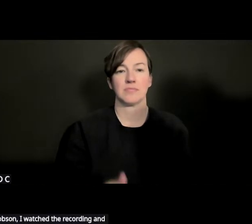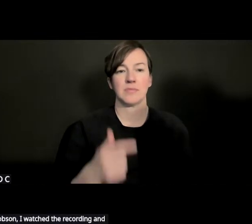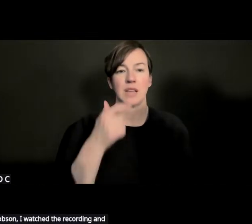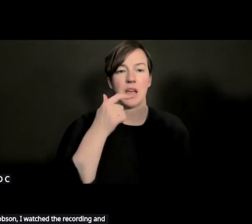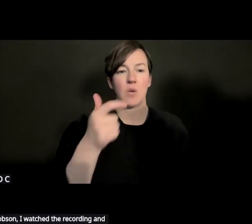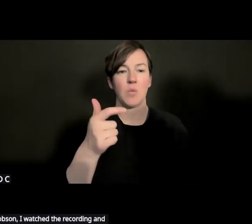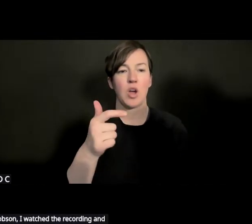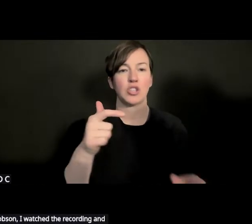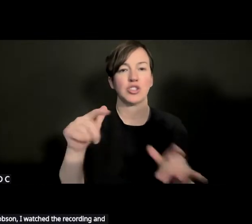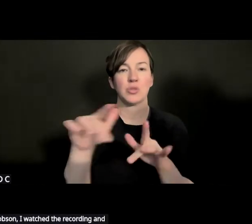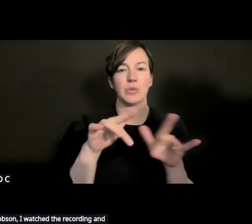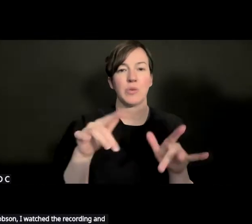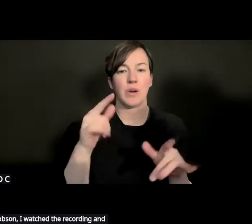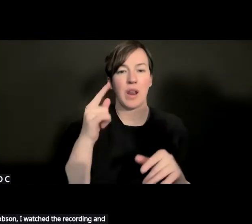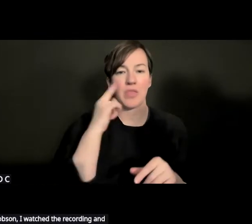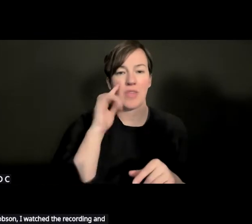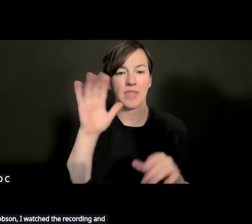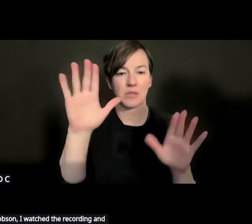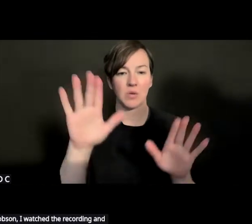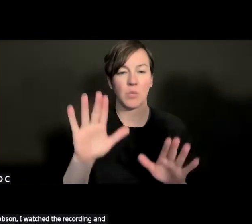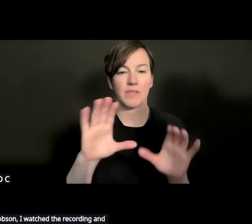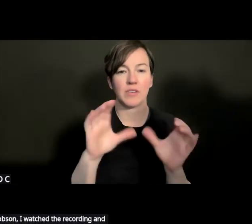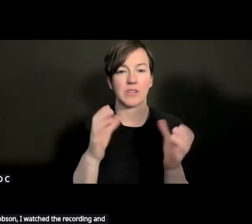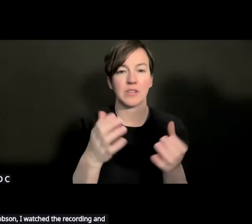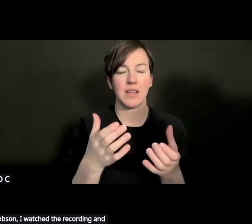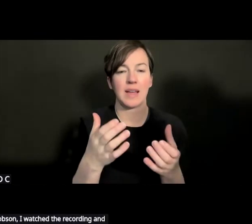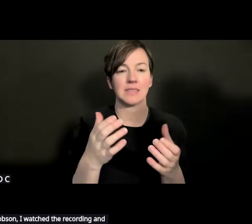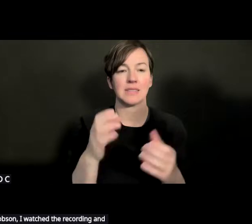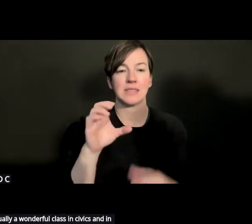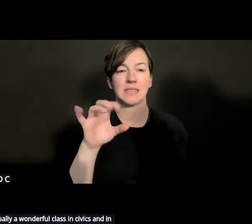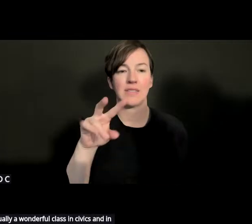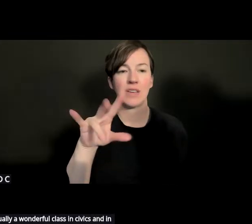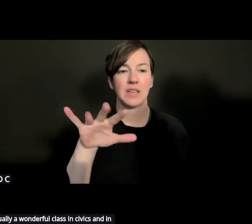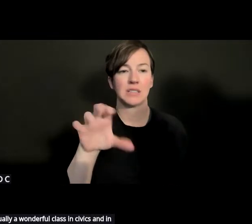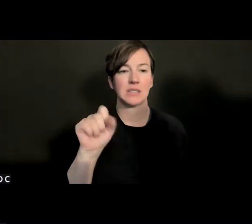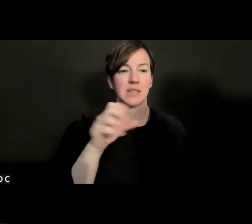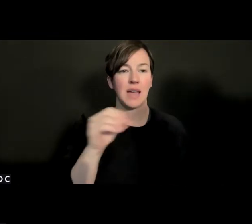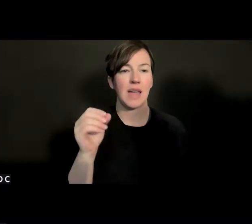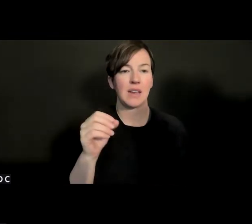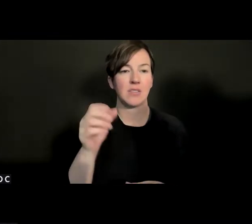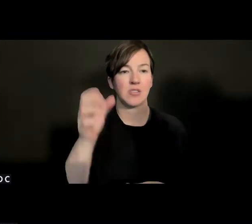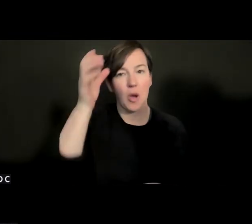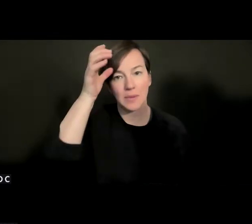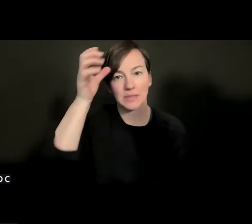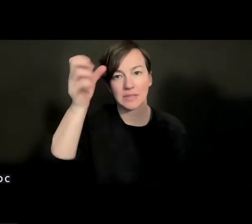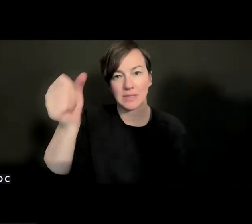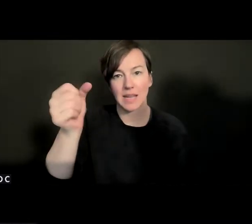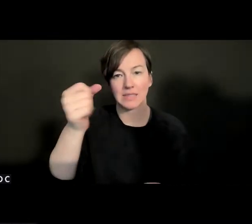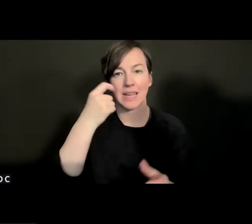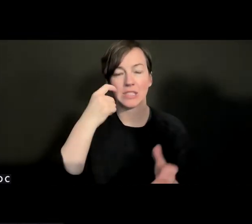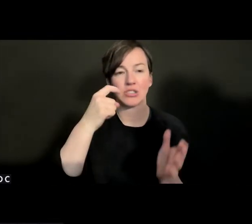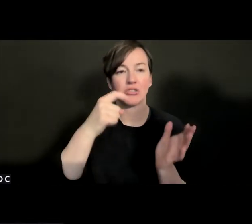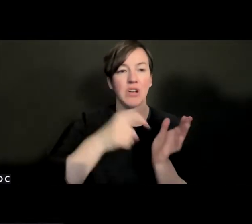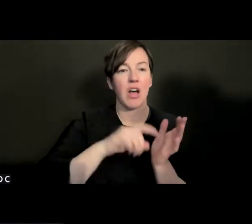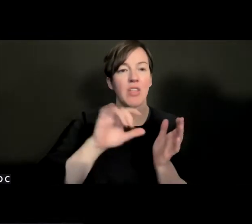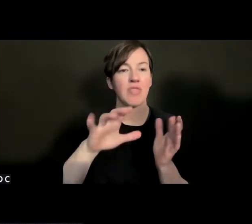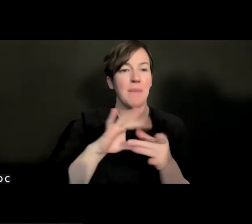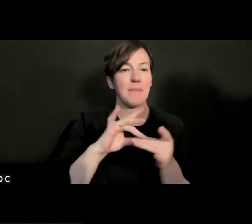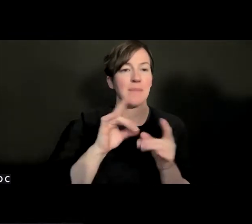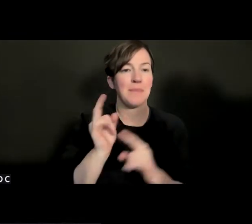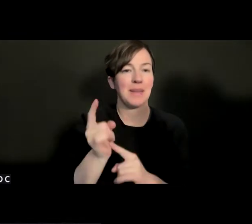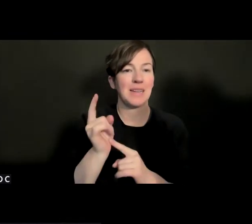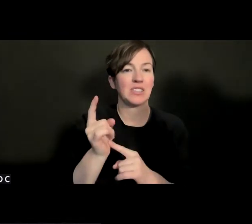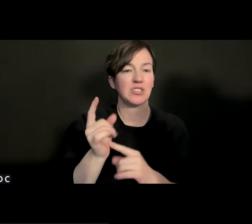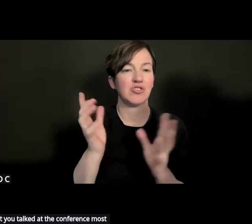actually a wonderful class in civics and in common sense. And in fact, what I saw in those minutes that you talked at the conference most